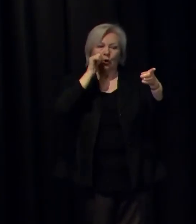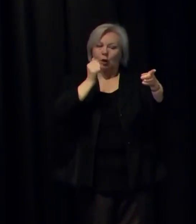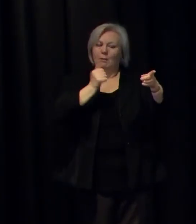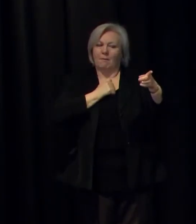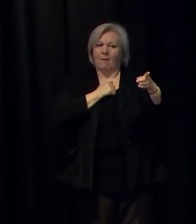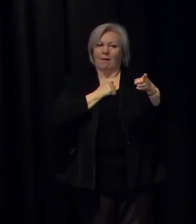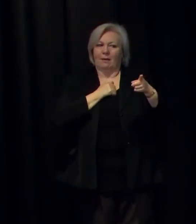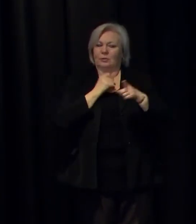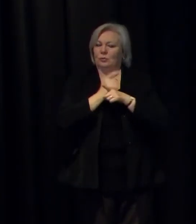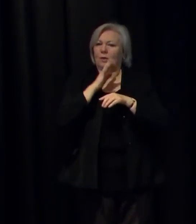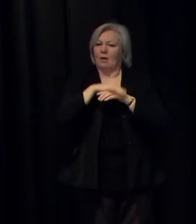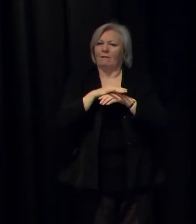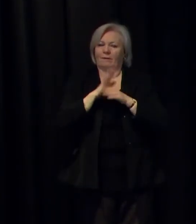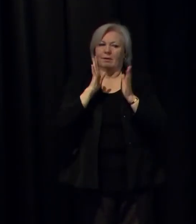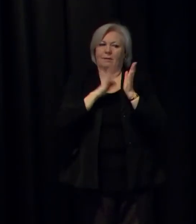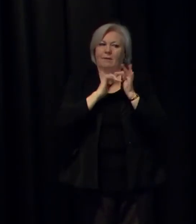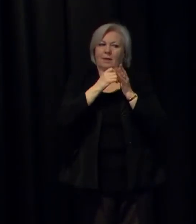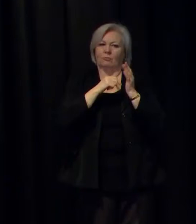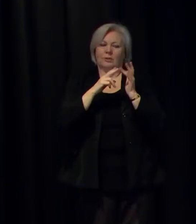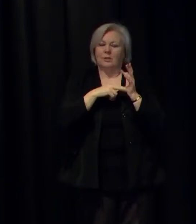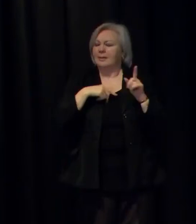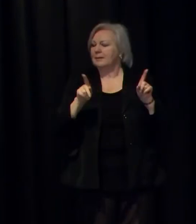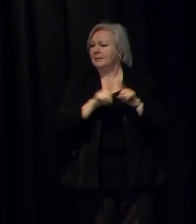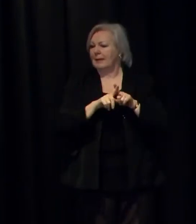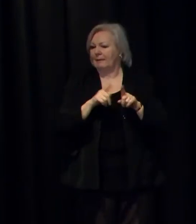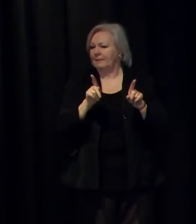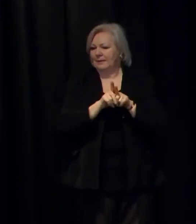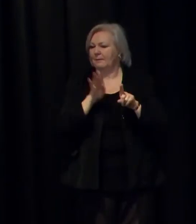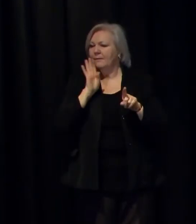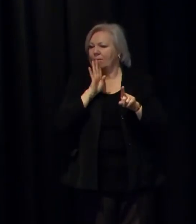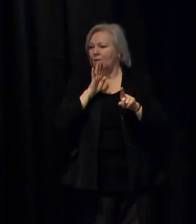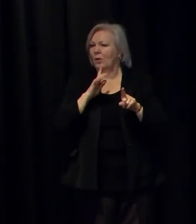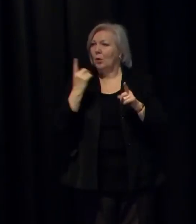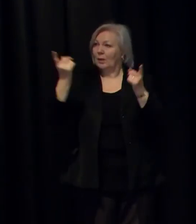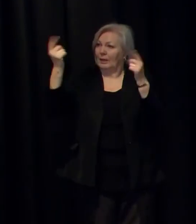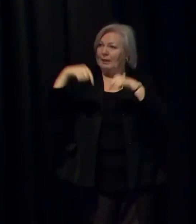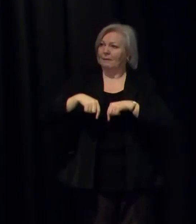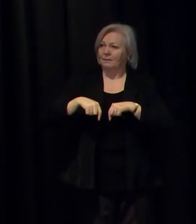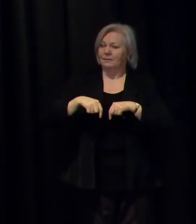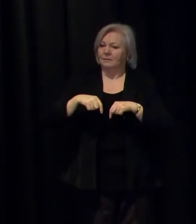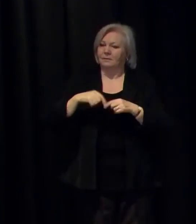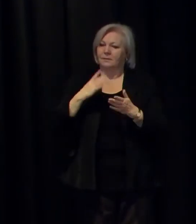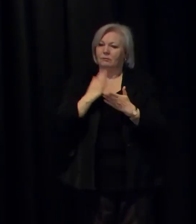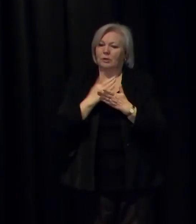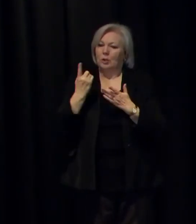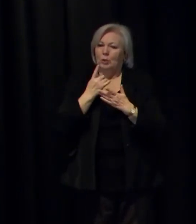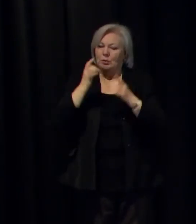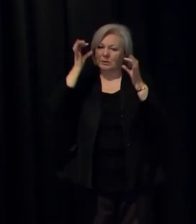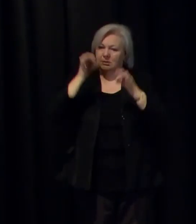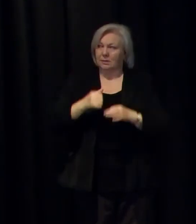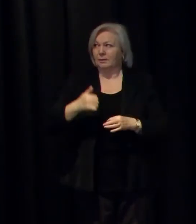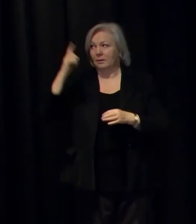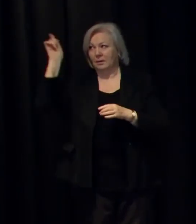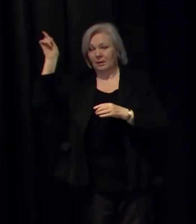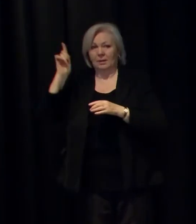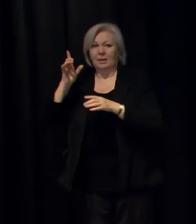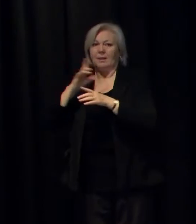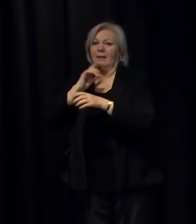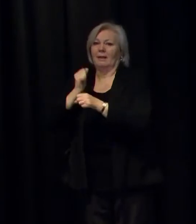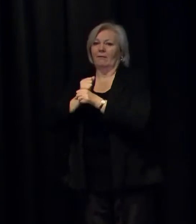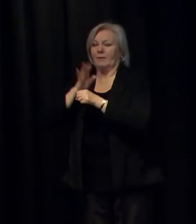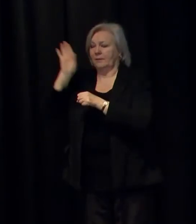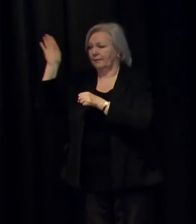position in terms of migration matters. That hasn't changed. But who comes here is a matter for the Commonwealth Government. What's the framework